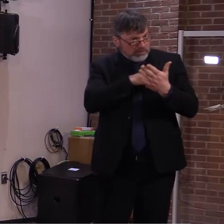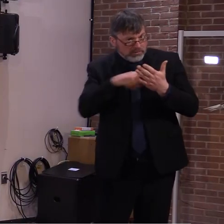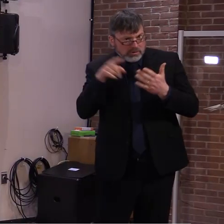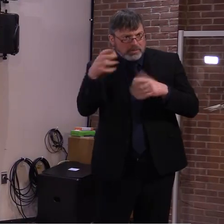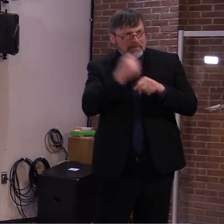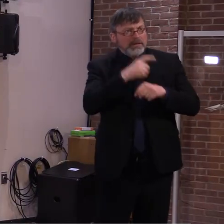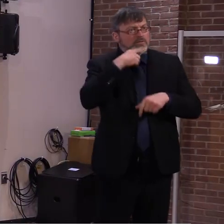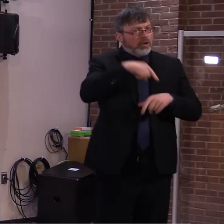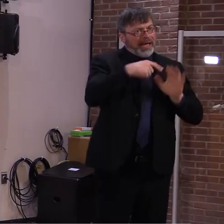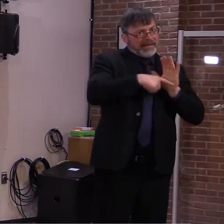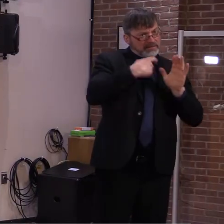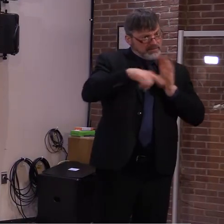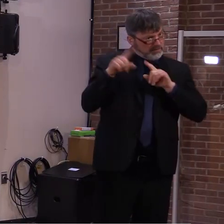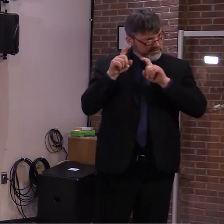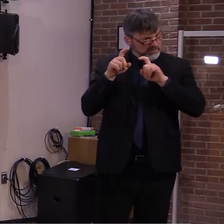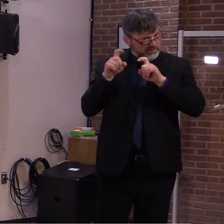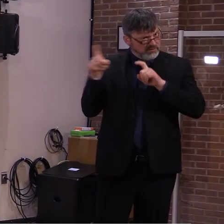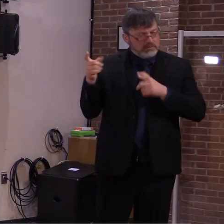Yeah,